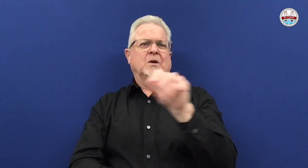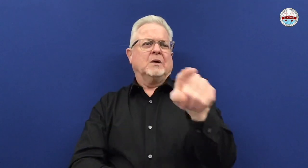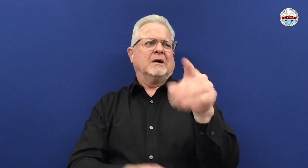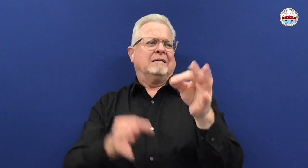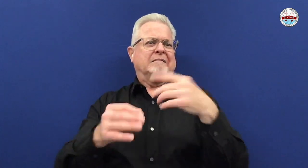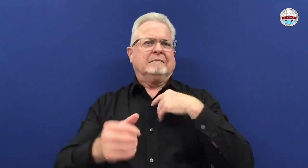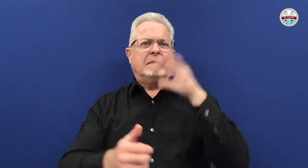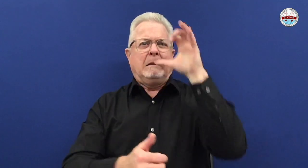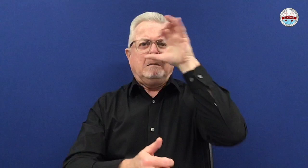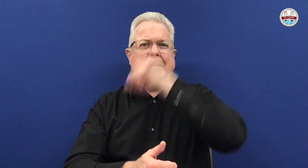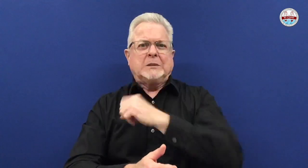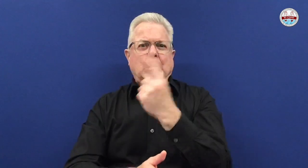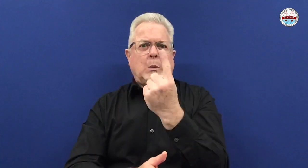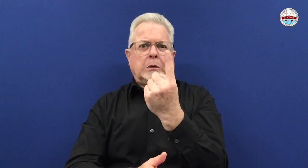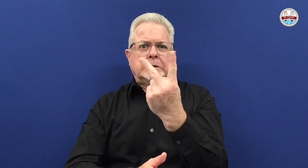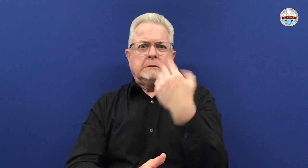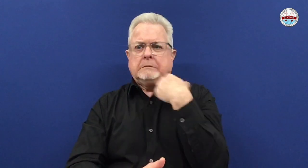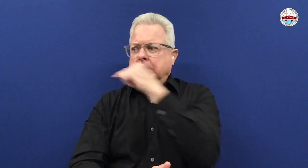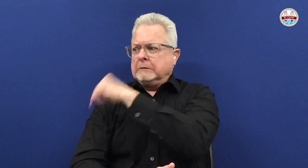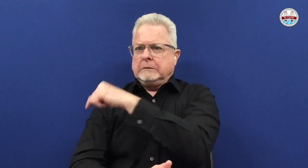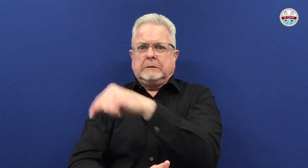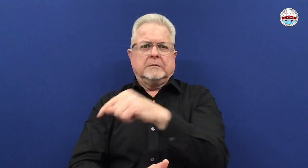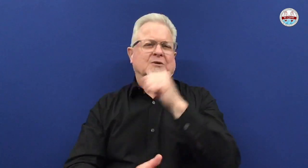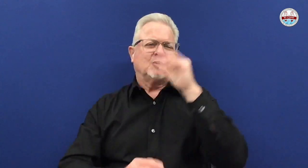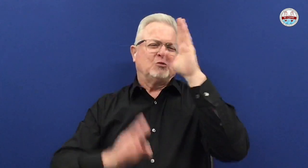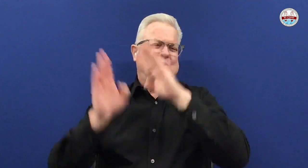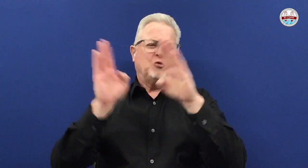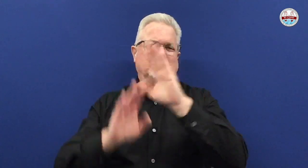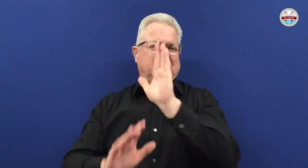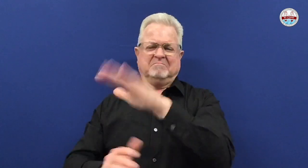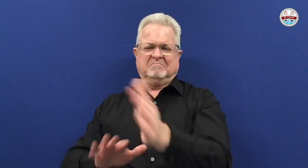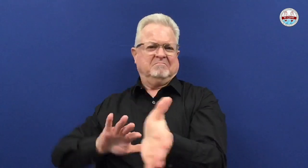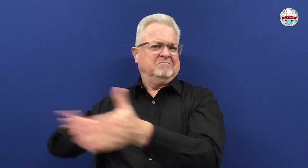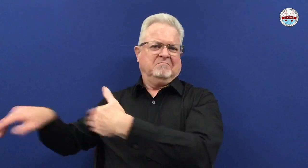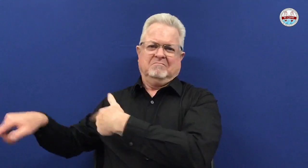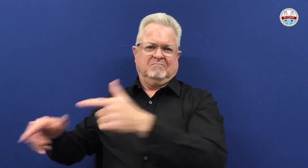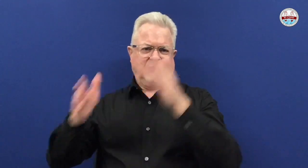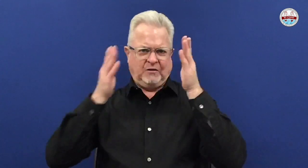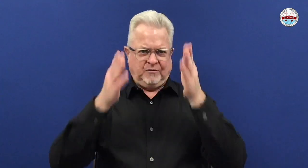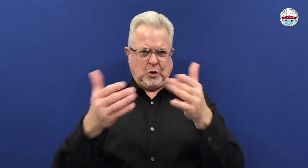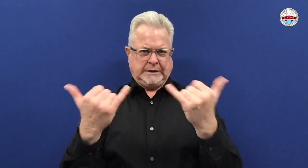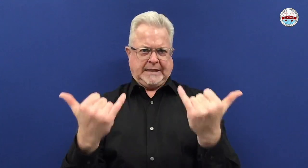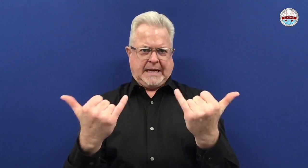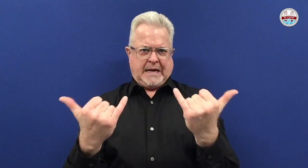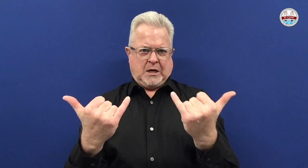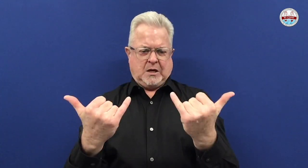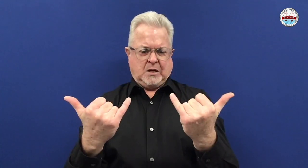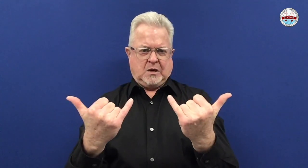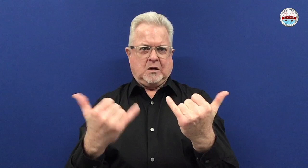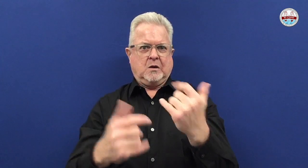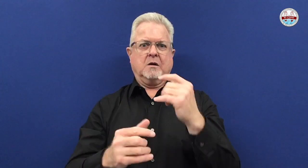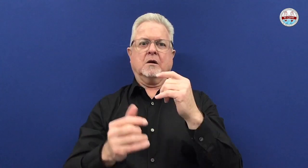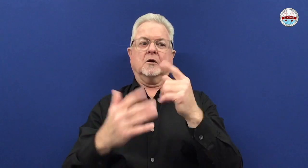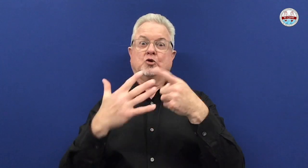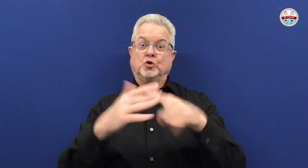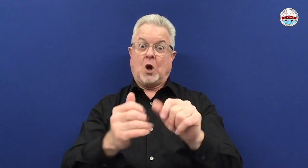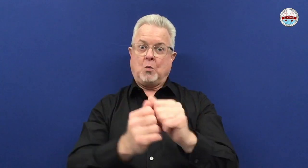because they do target the current variant. So if you missed one or two in the past, you need not worry. If you get the most